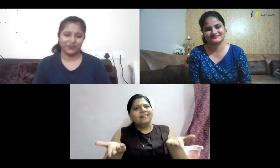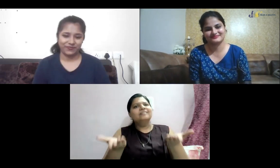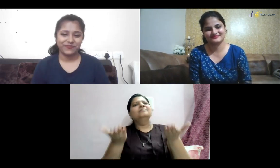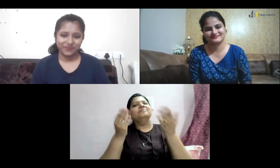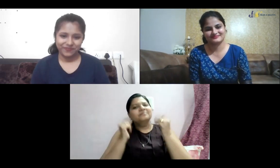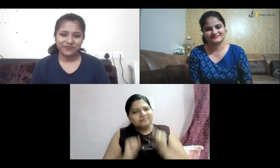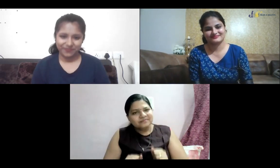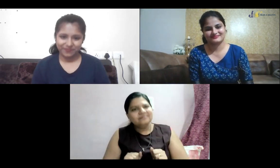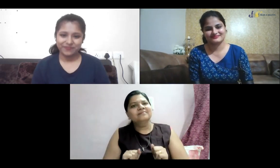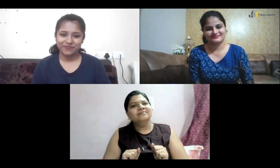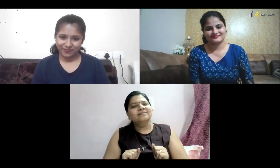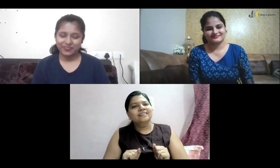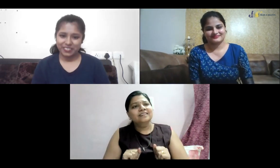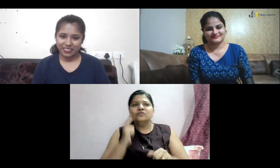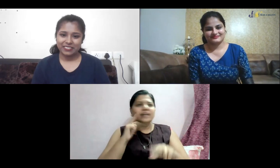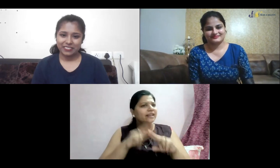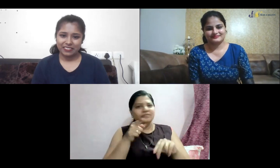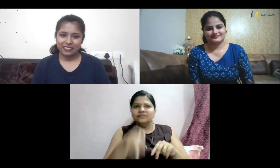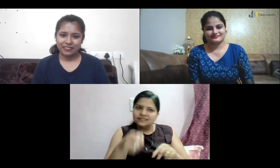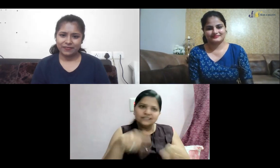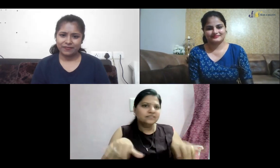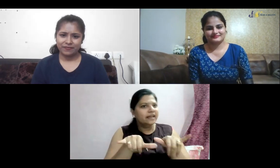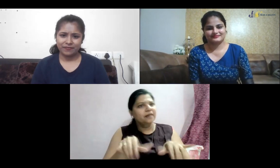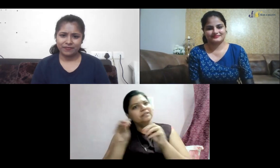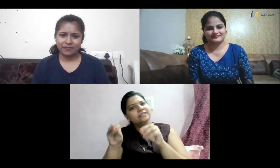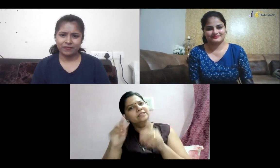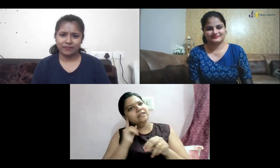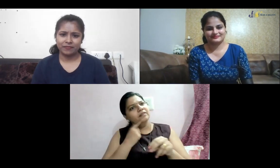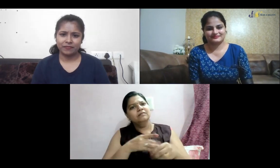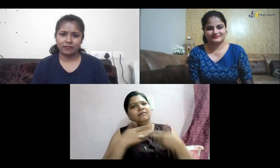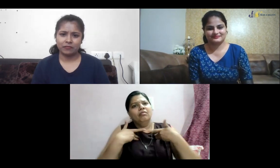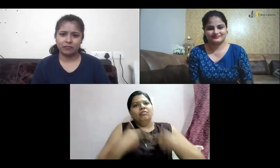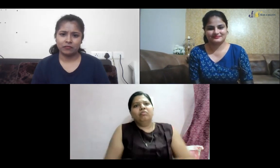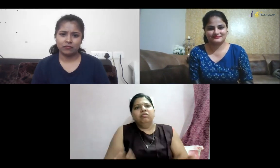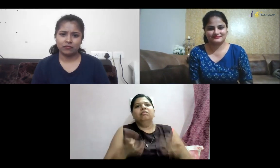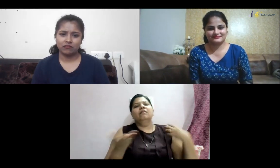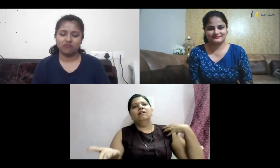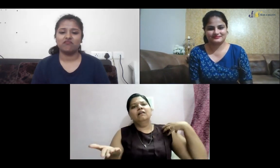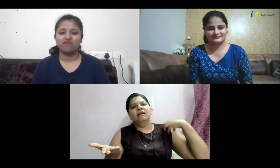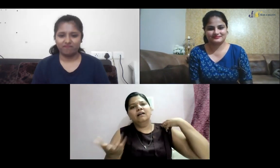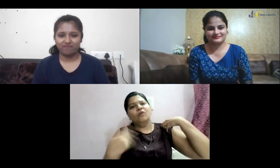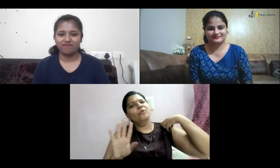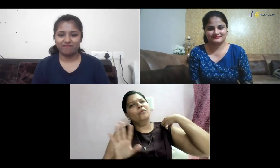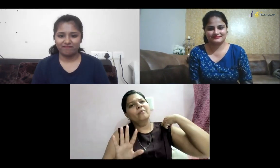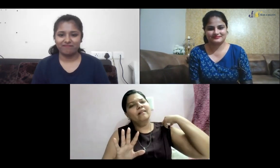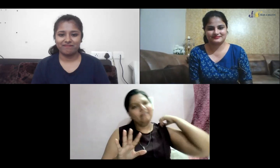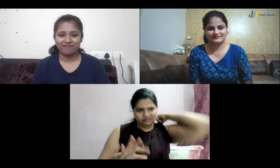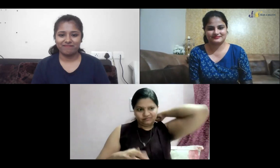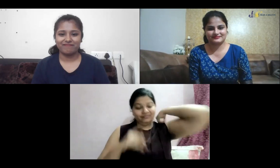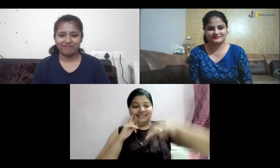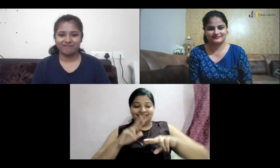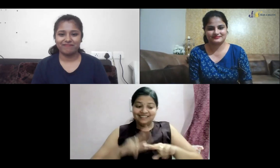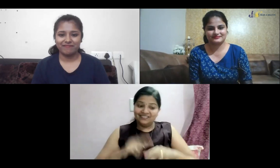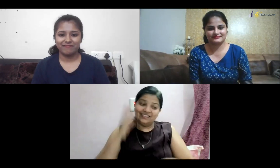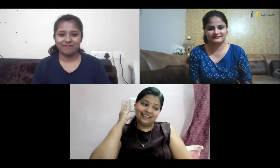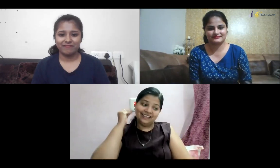was quite difficult. So that's the thing. So if the same things will go continue, then definitely deaf people lose